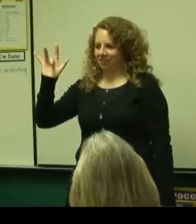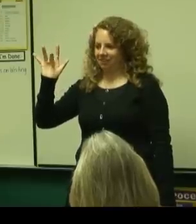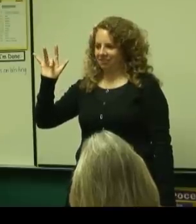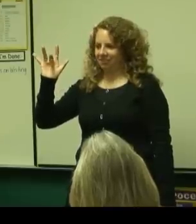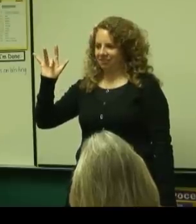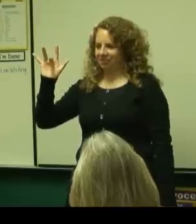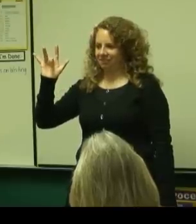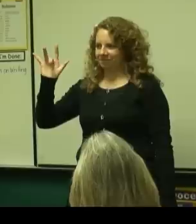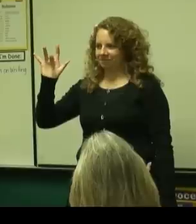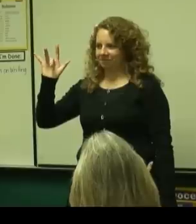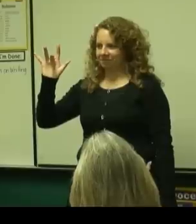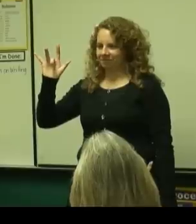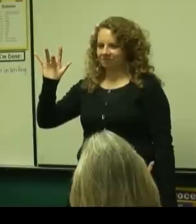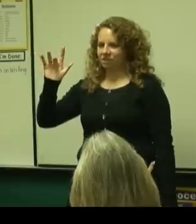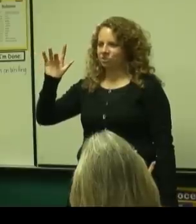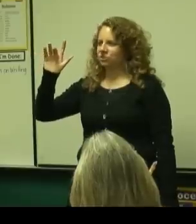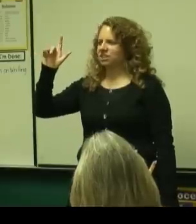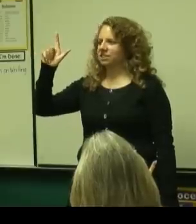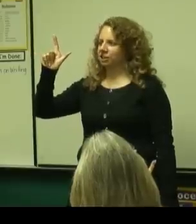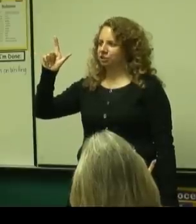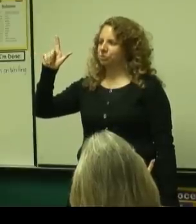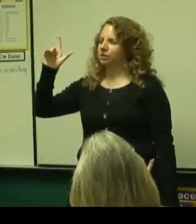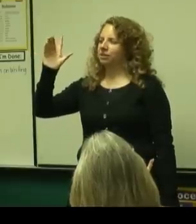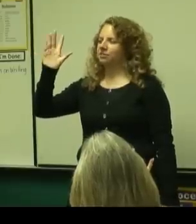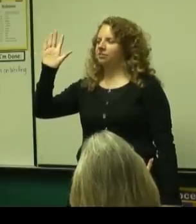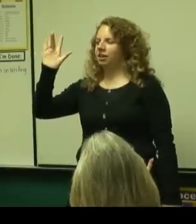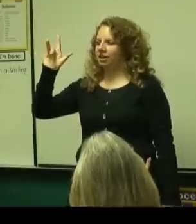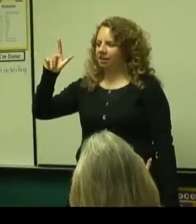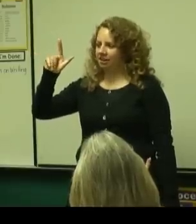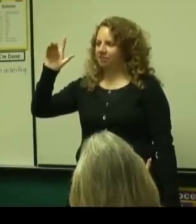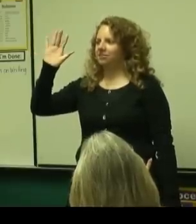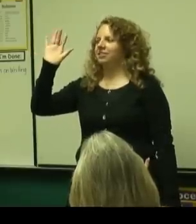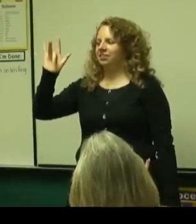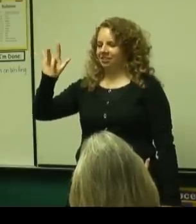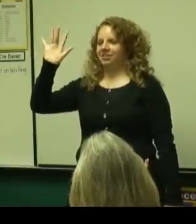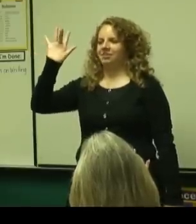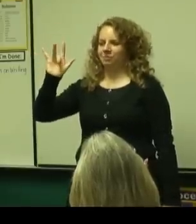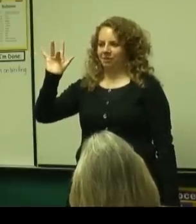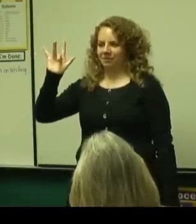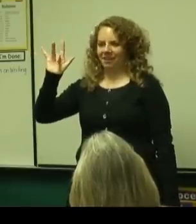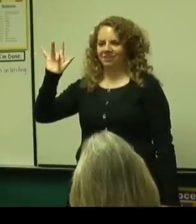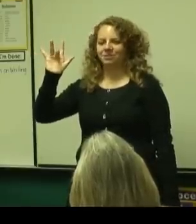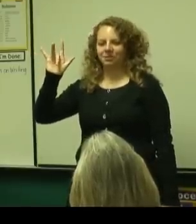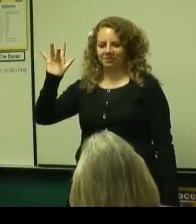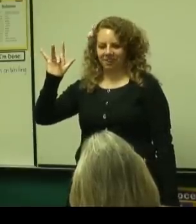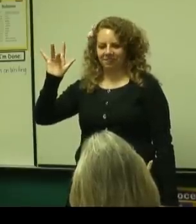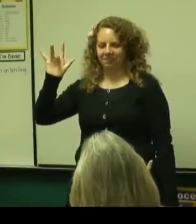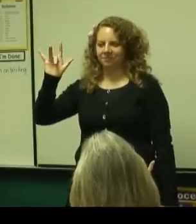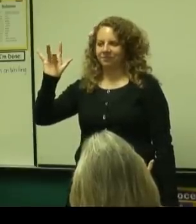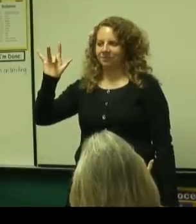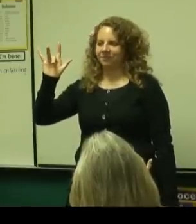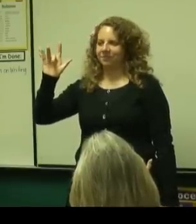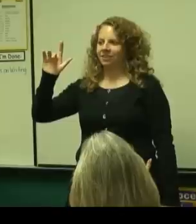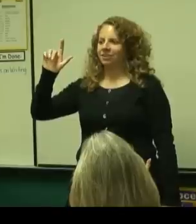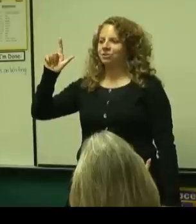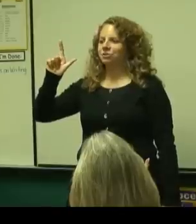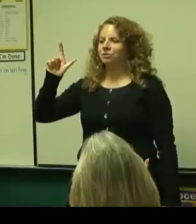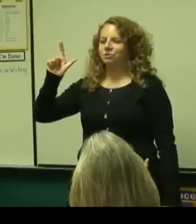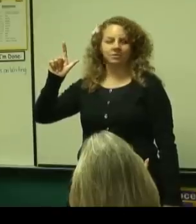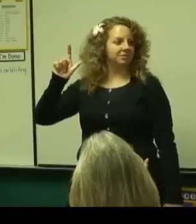25. So that's like your 25. And it becomes that. 25. How's that different